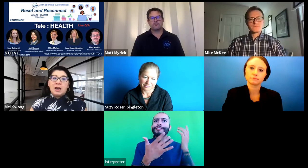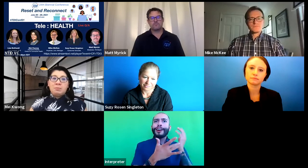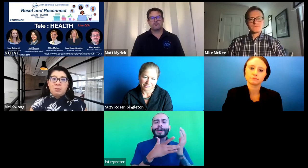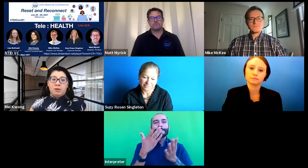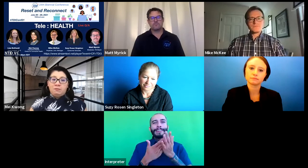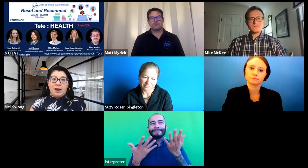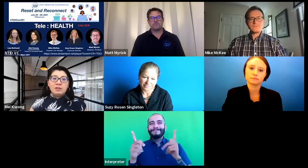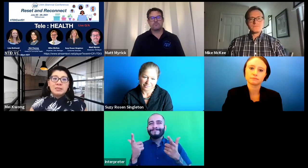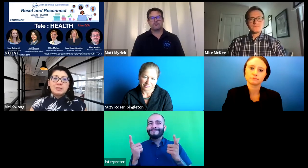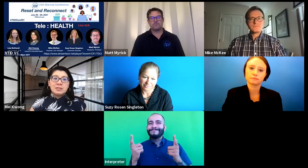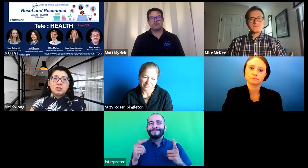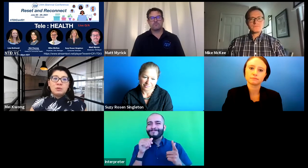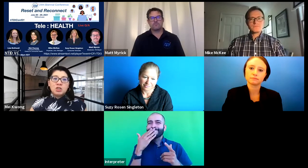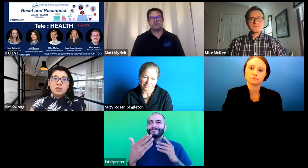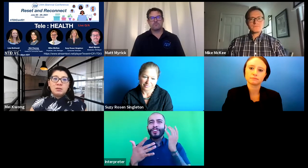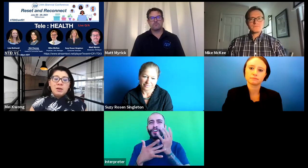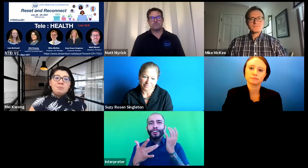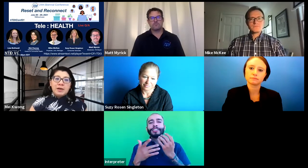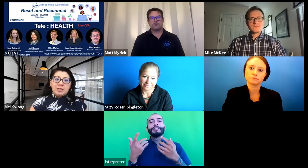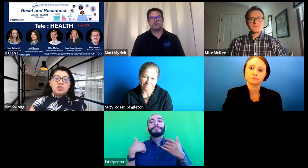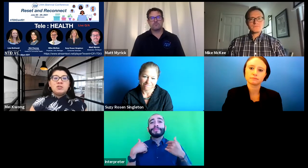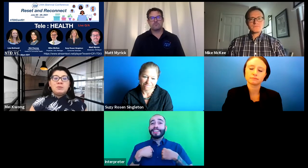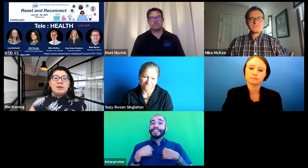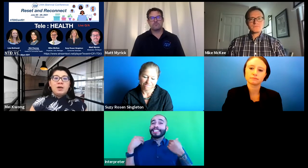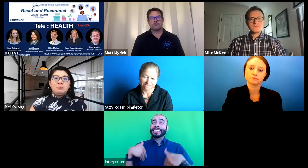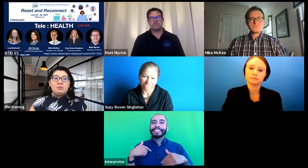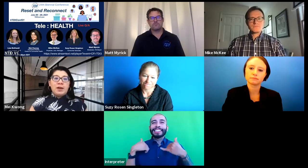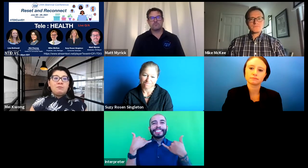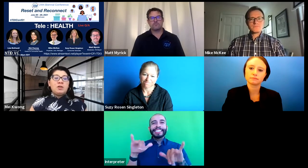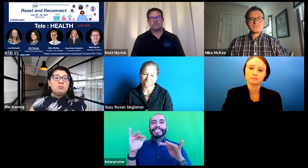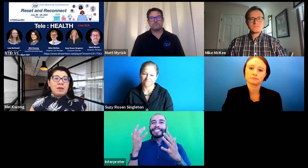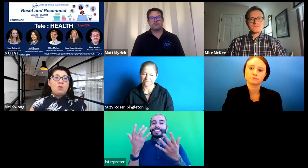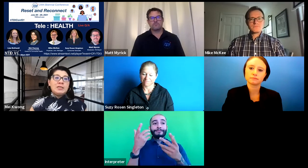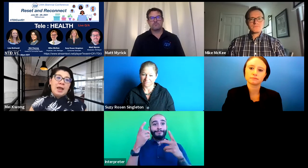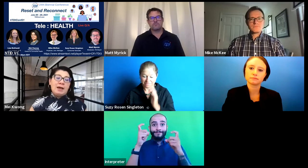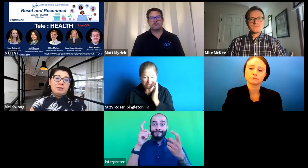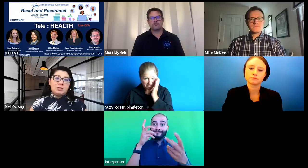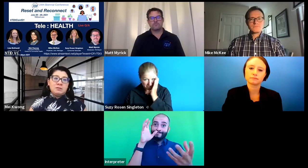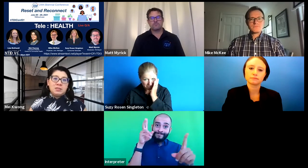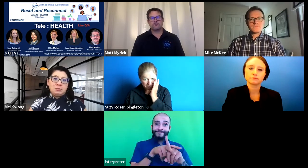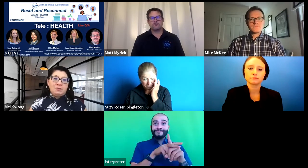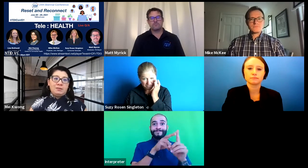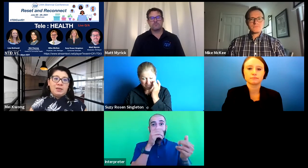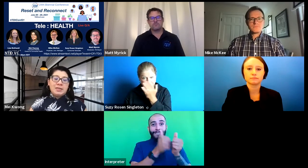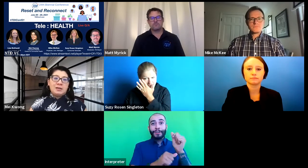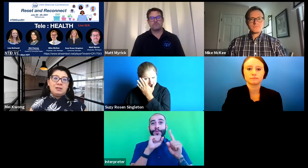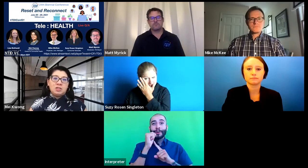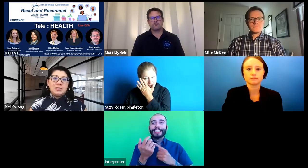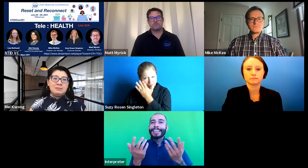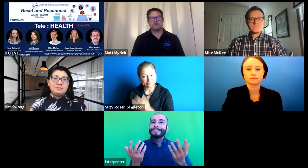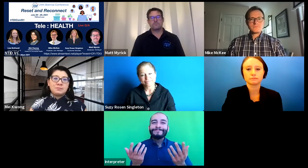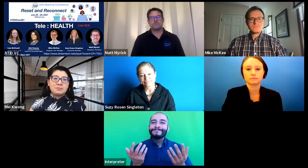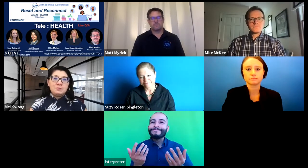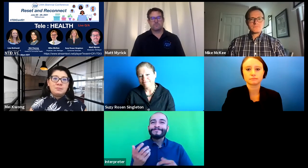it's not appropriate for every single situation, but it should be available for anyone who may want to have those services provided via